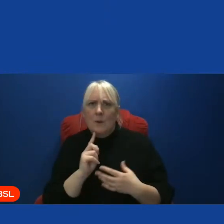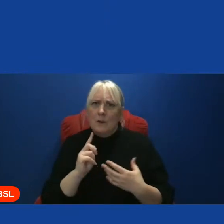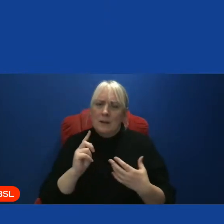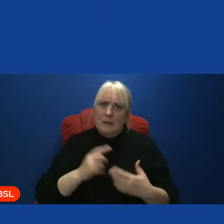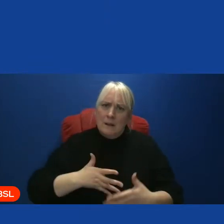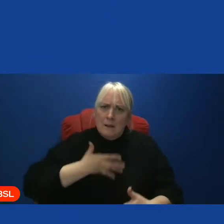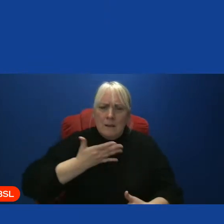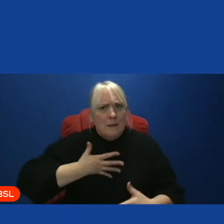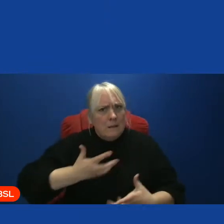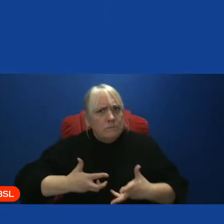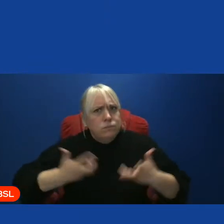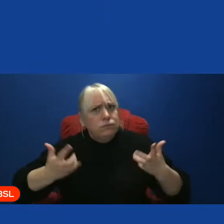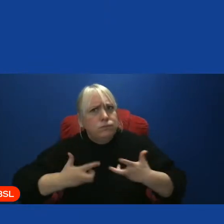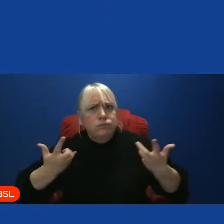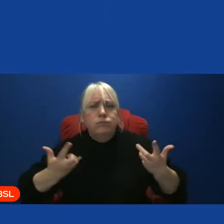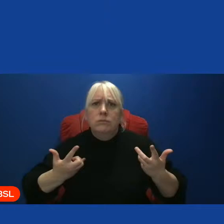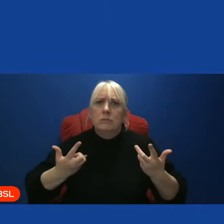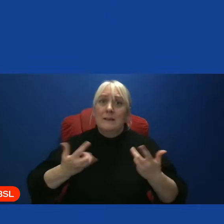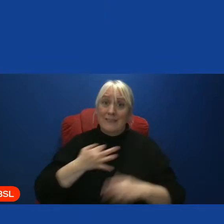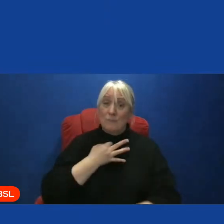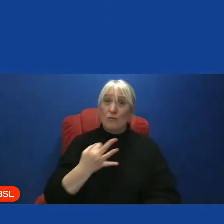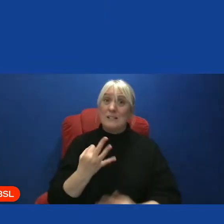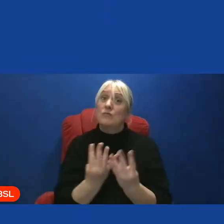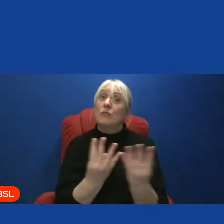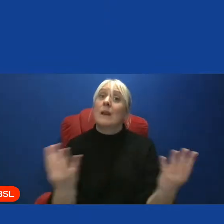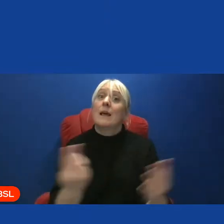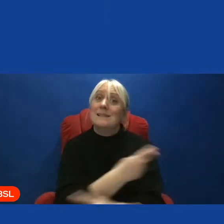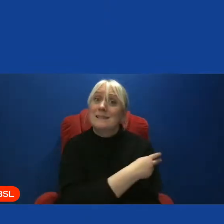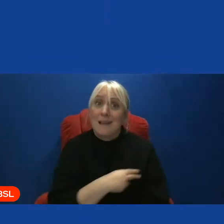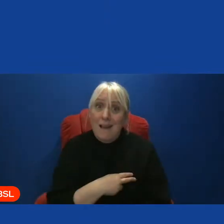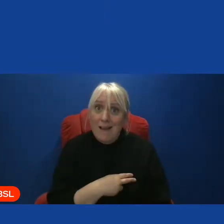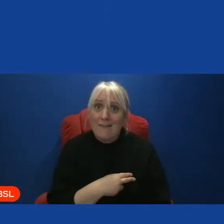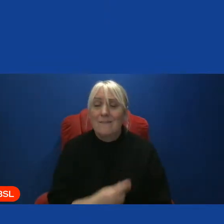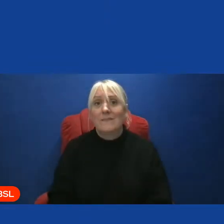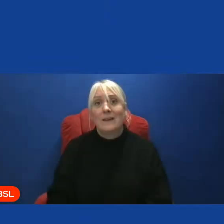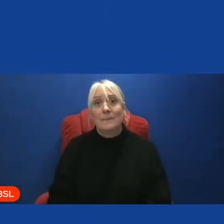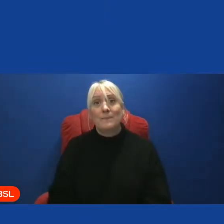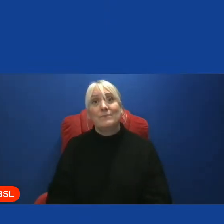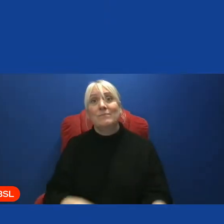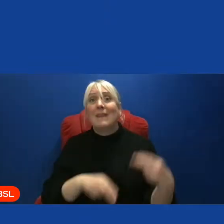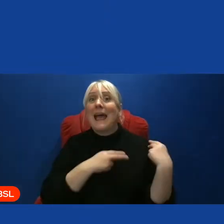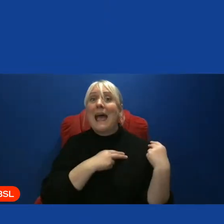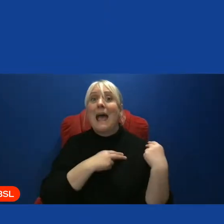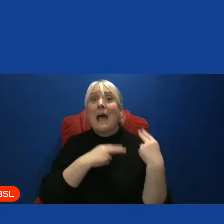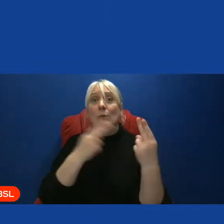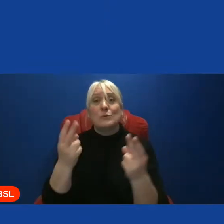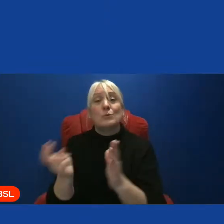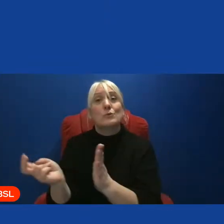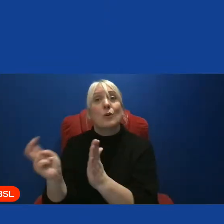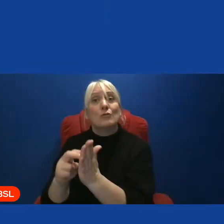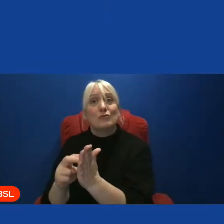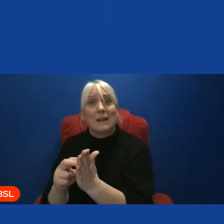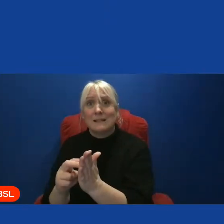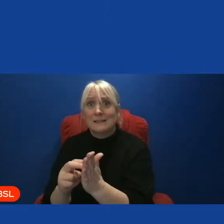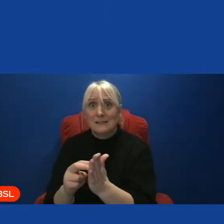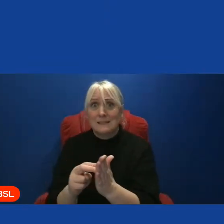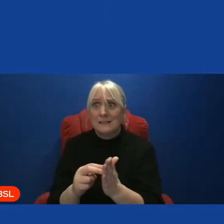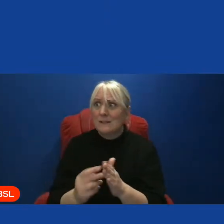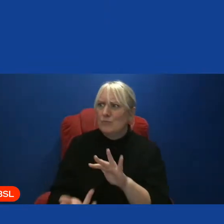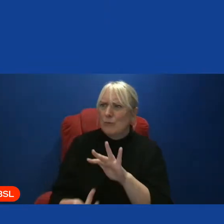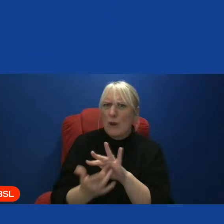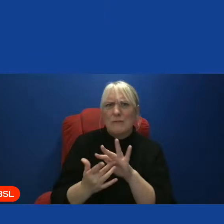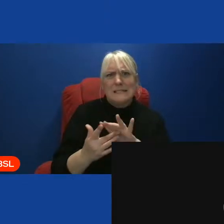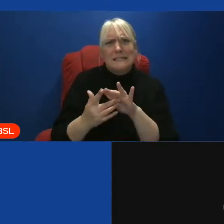in danger. The reliance on outsourced contracts prioritises cost cutting over safety, and we need to see